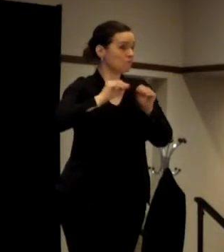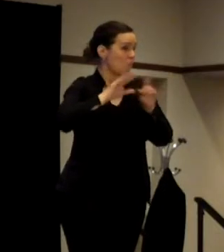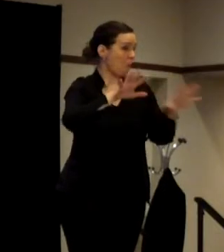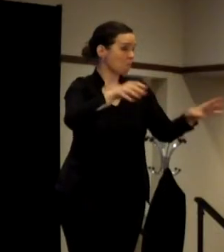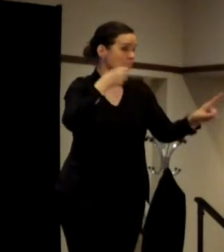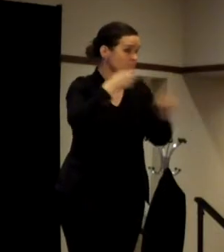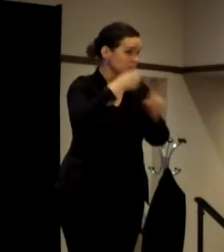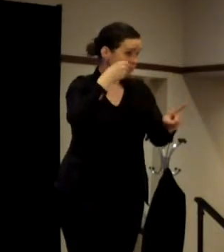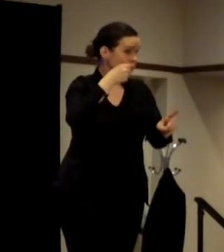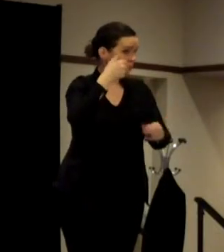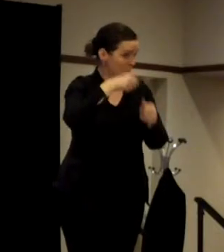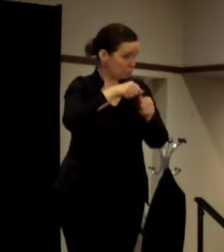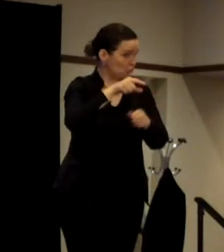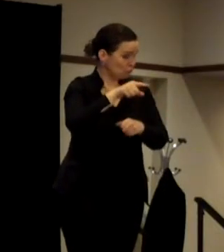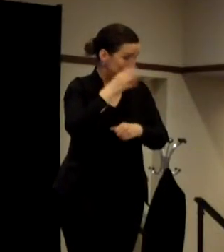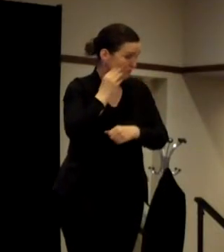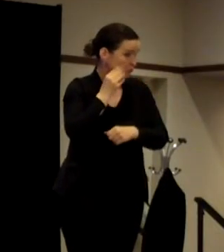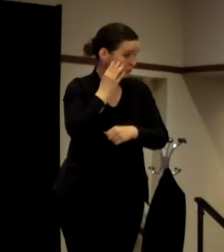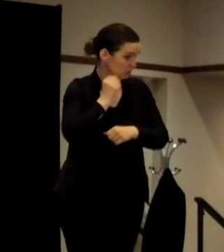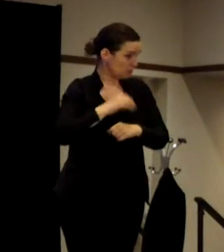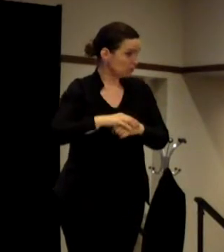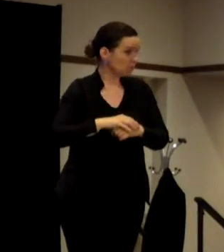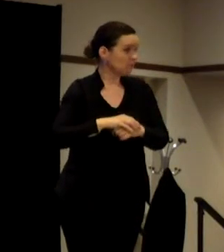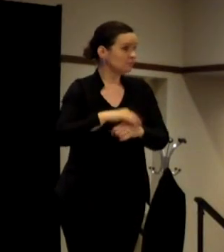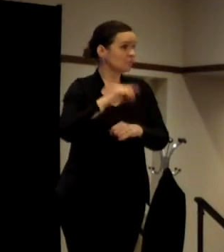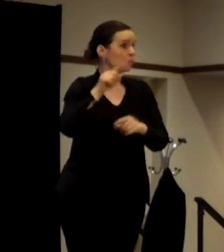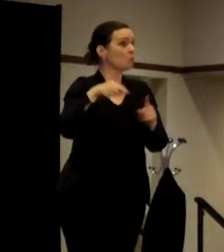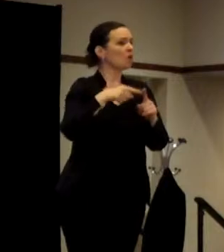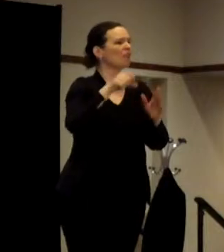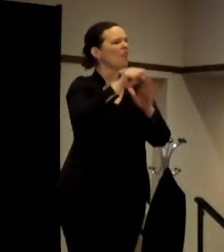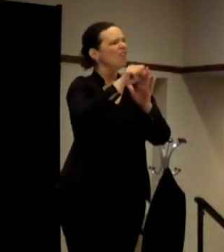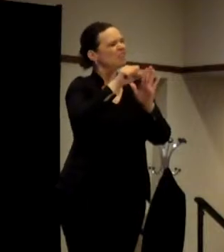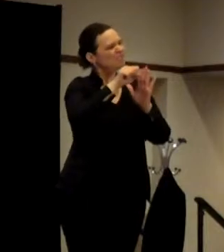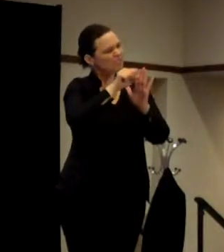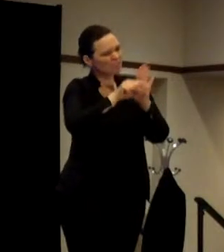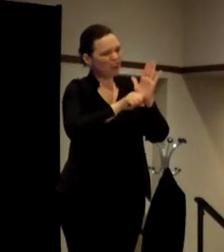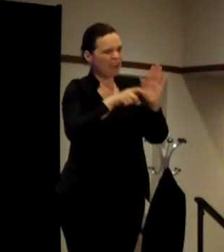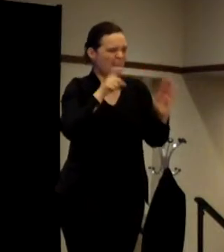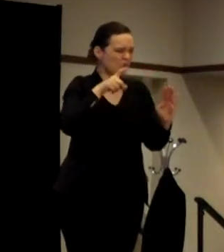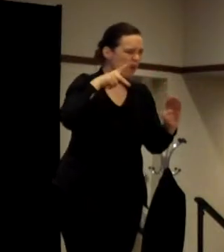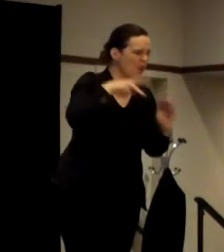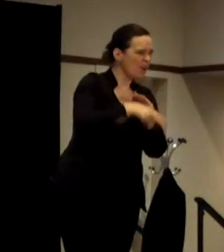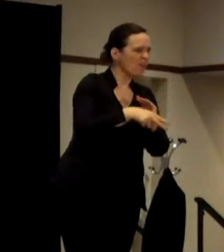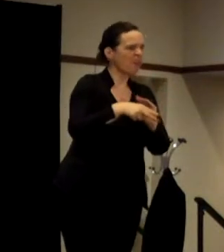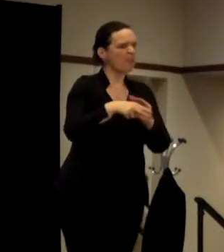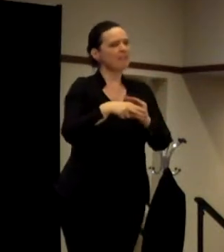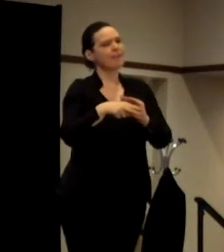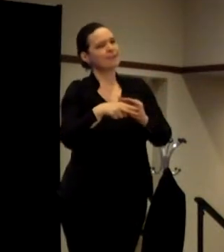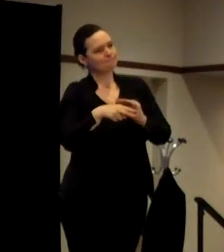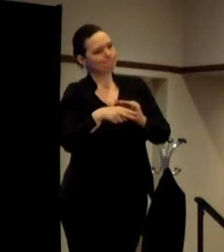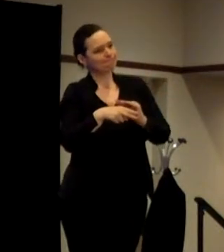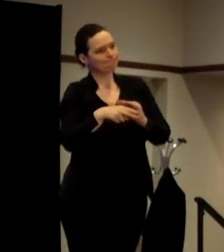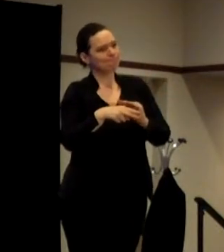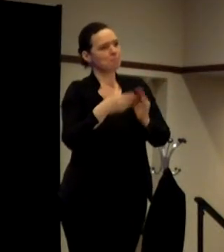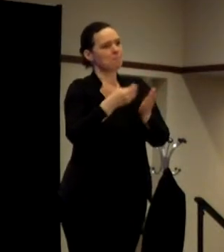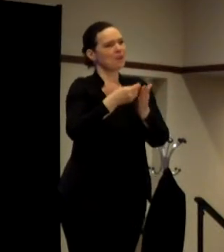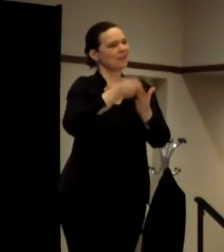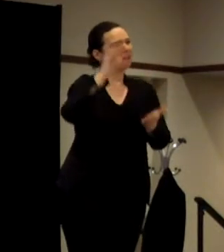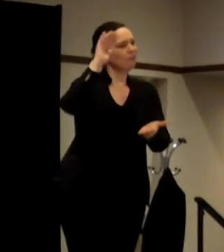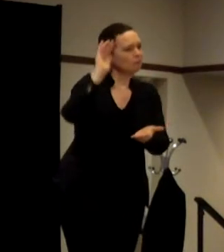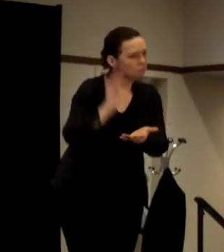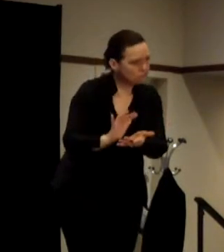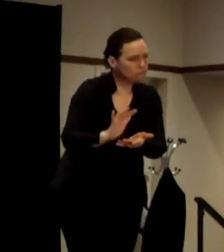You're going to have revenue losses because even if you're growing in 2021 from 2020, your sales tax went down, so you're just picking up a little